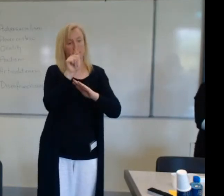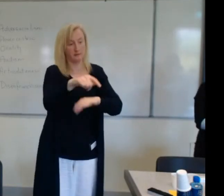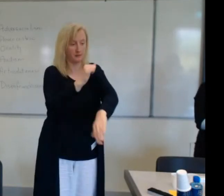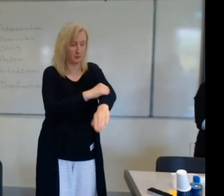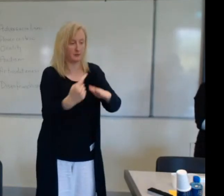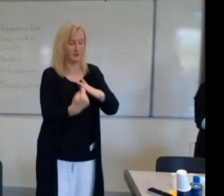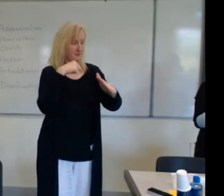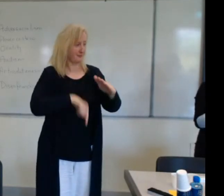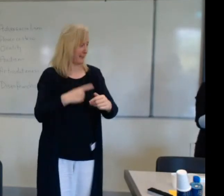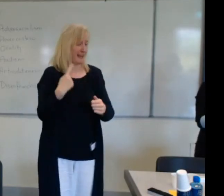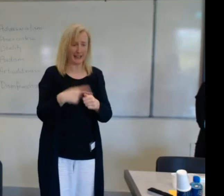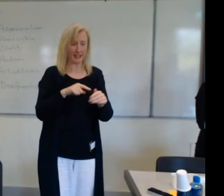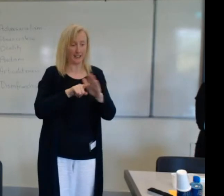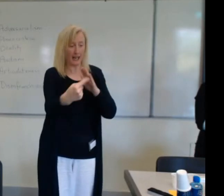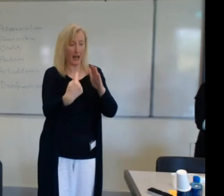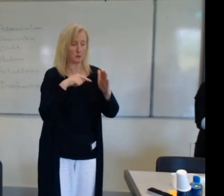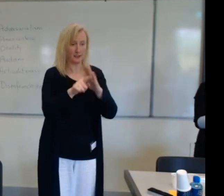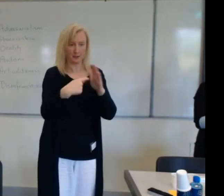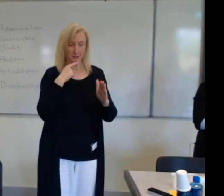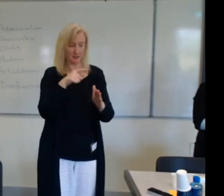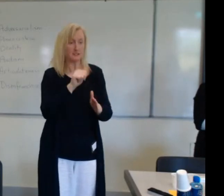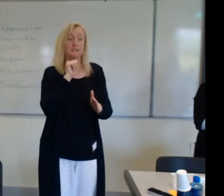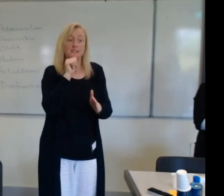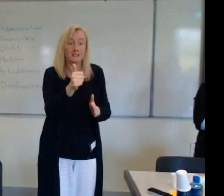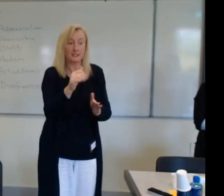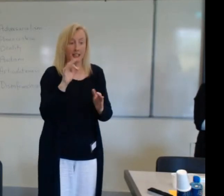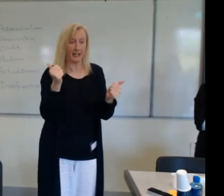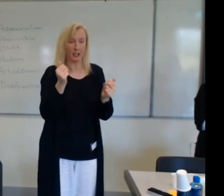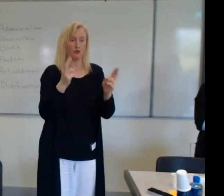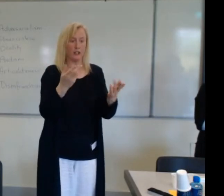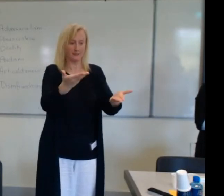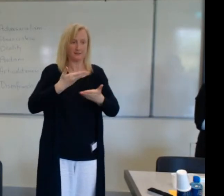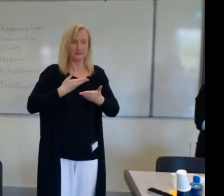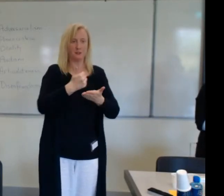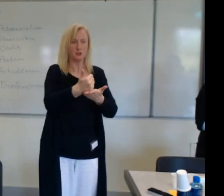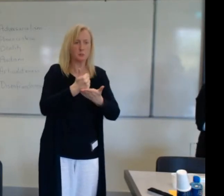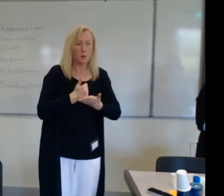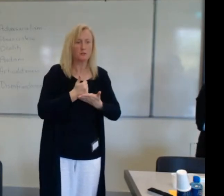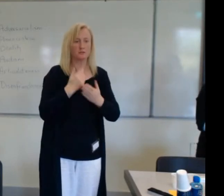they don't they don't receive the right support and communication. So,